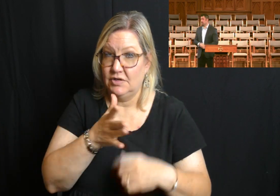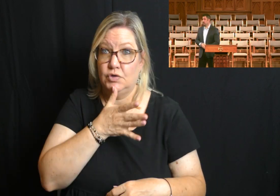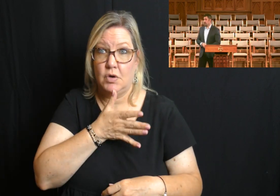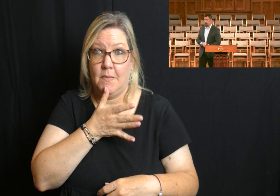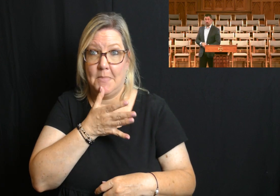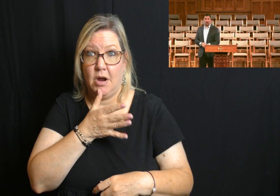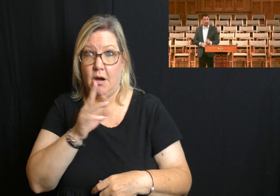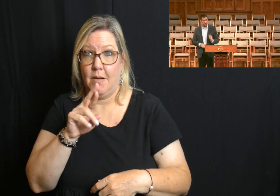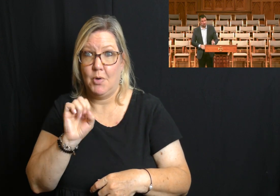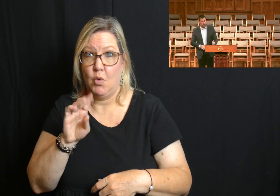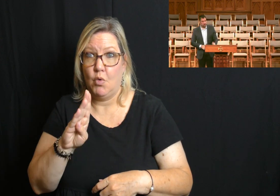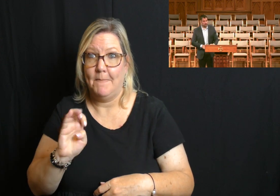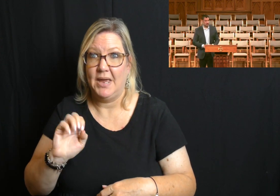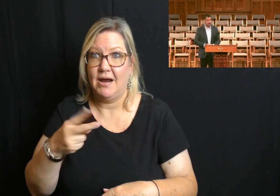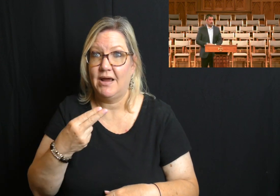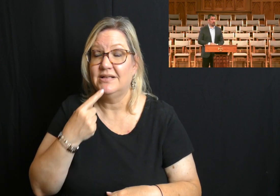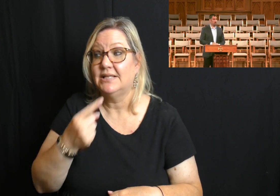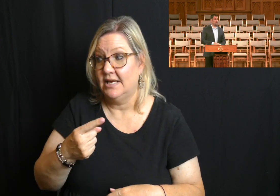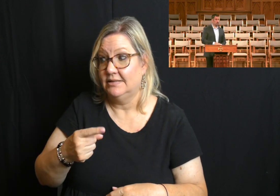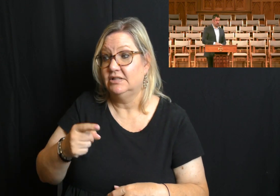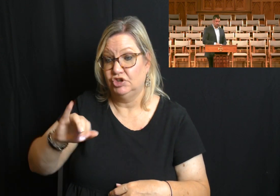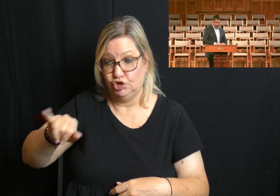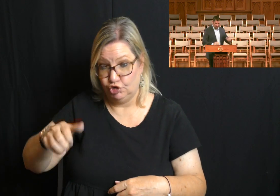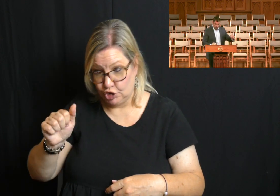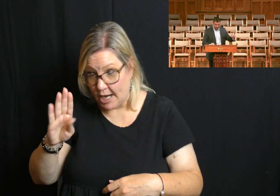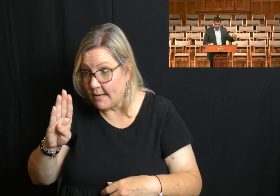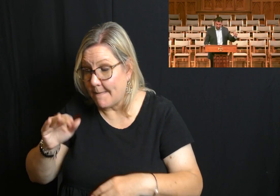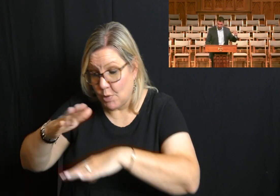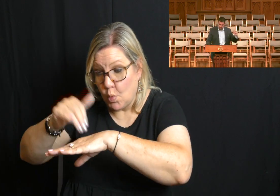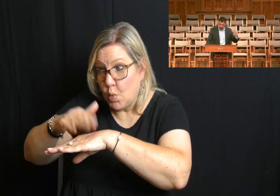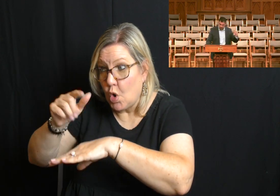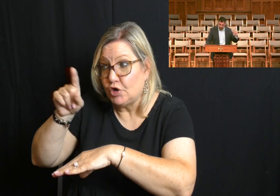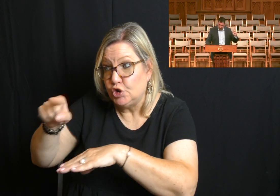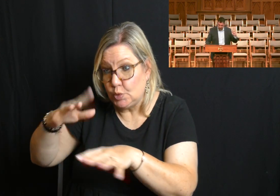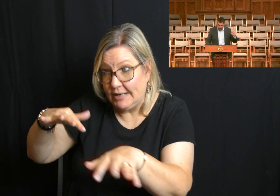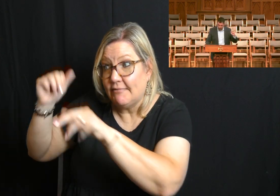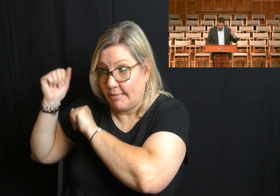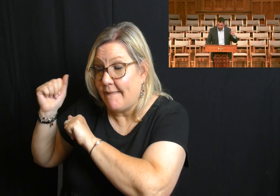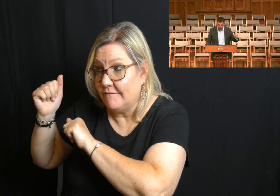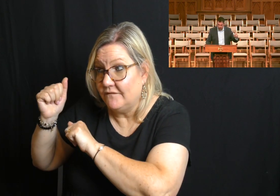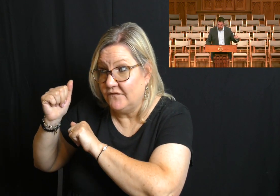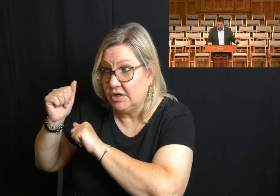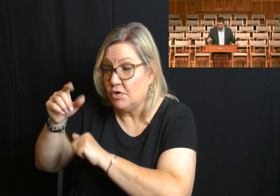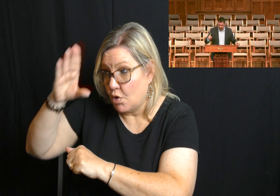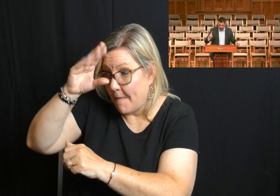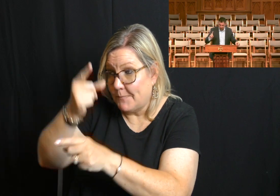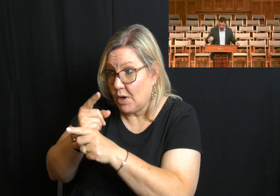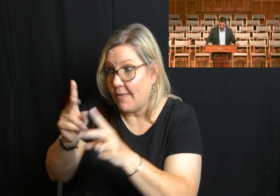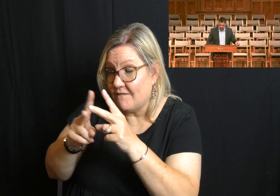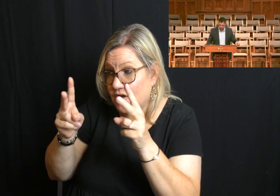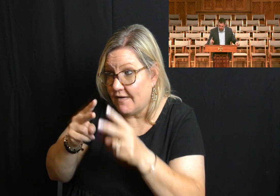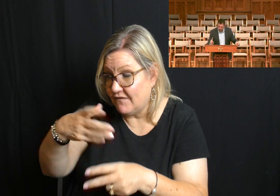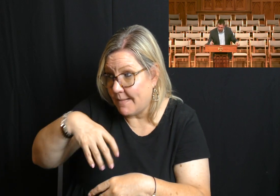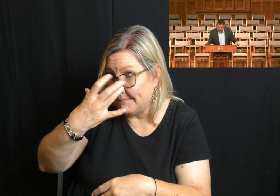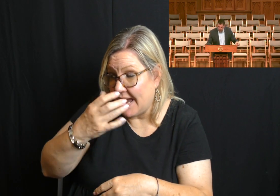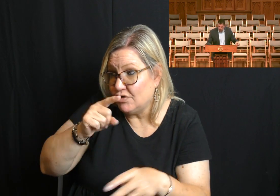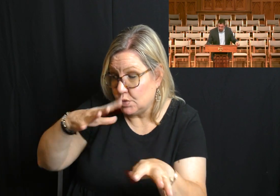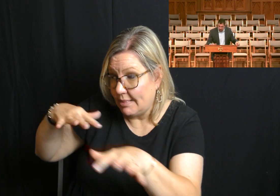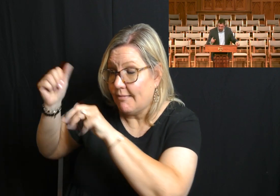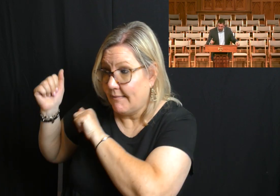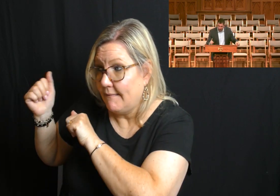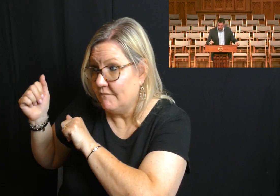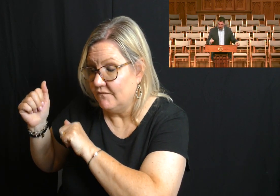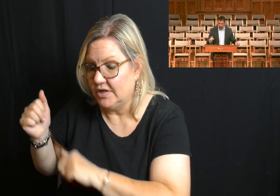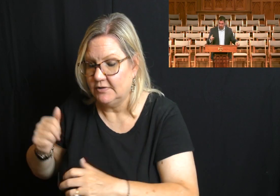You need to pack your stuff, and you need to, she said like this, on verse 20, verse 42 on chapter 27 says, listen,